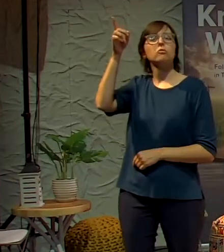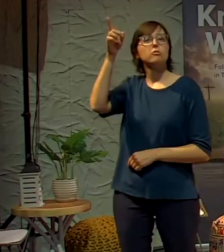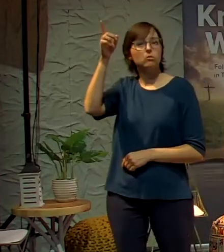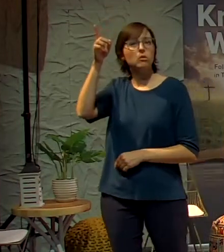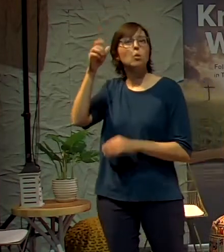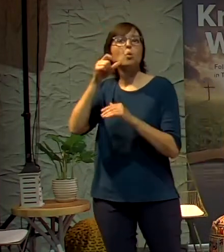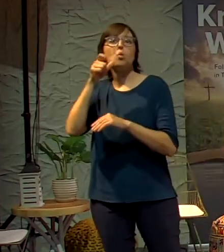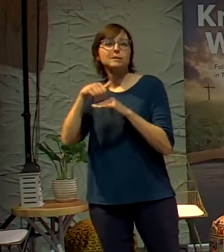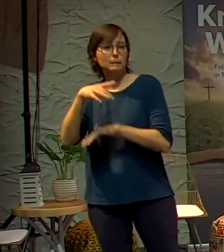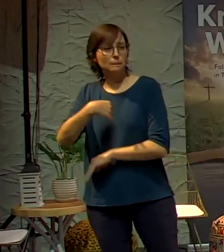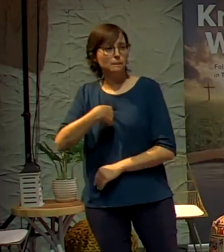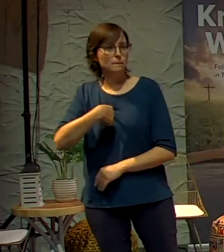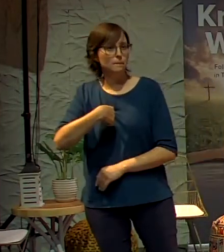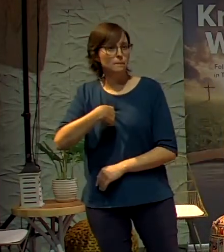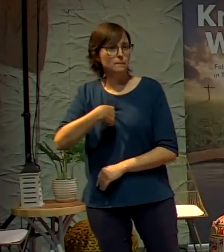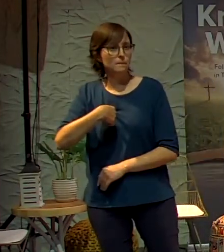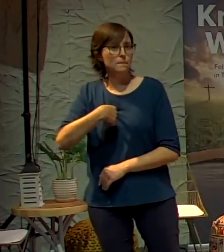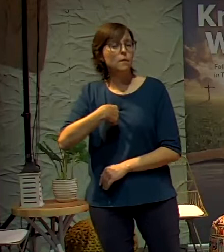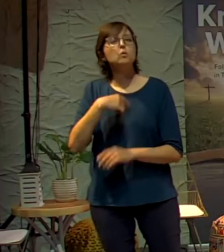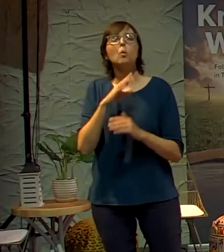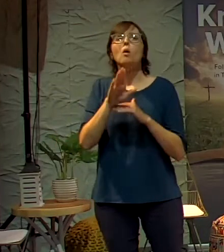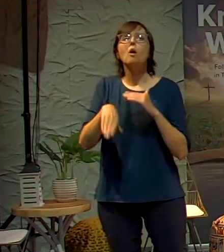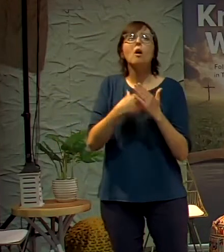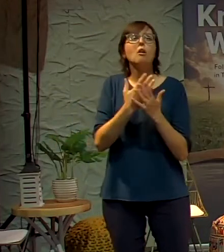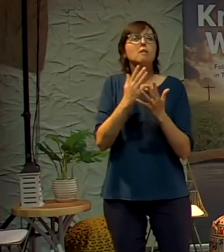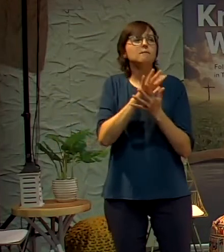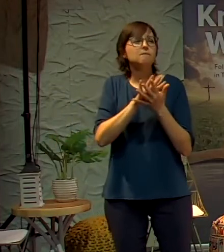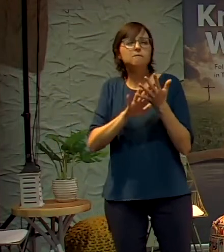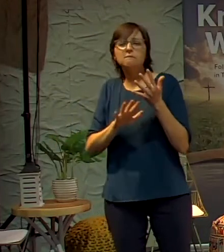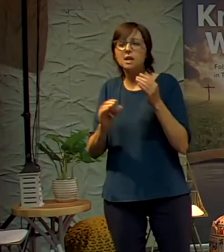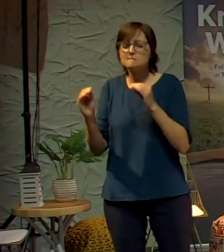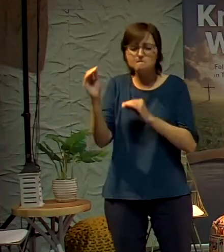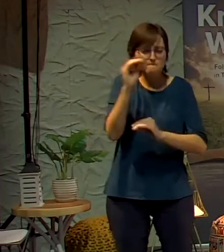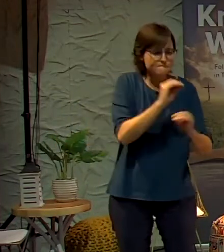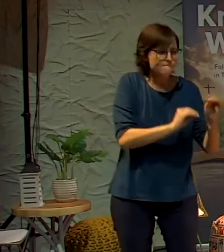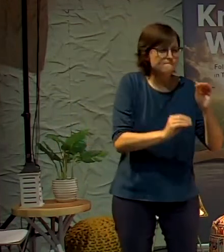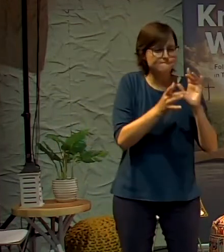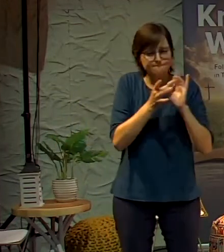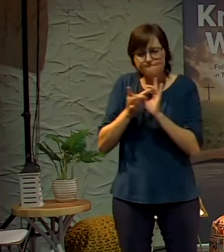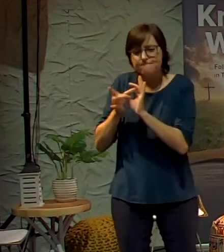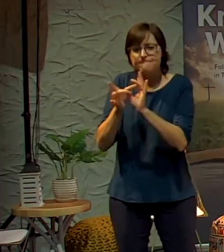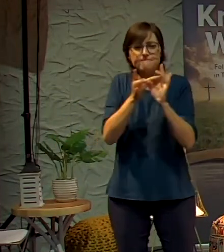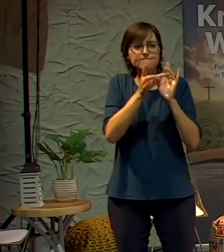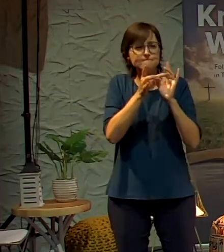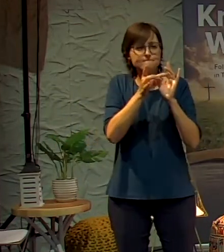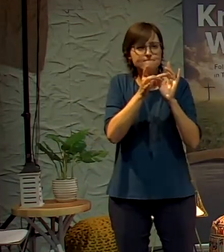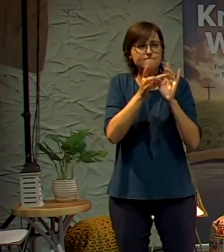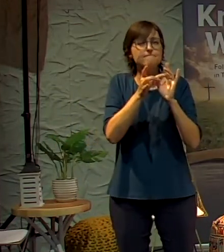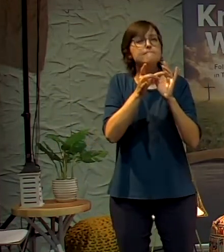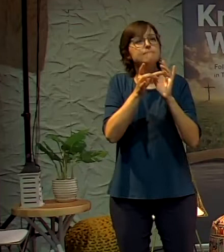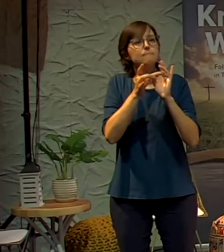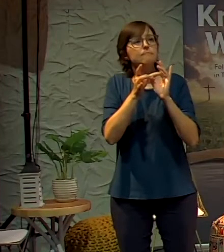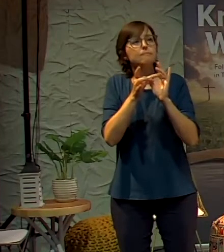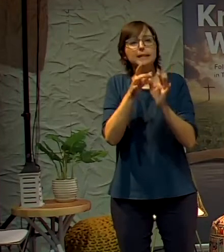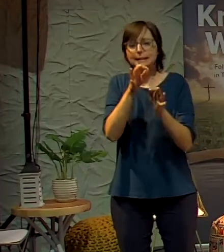So from all this mosaic that we put together, right? All interlinked. What we can see is very simply this, and